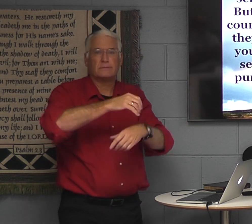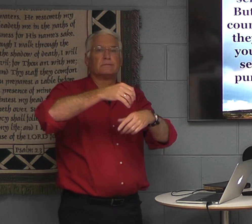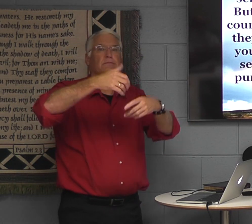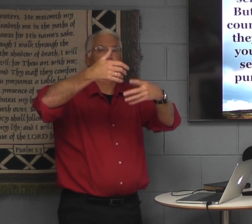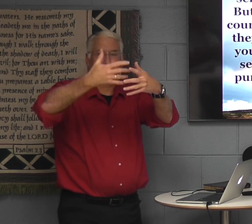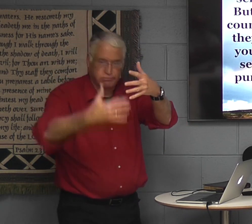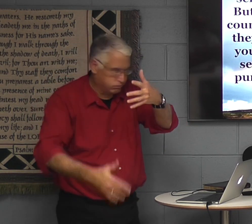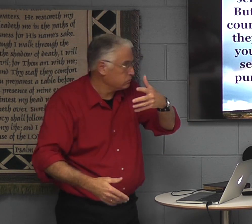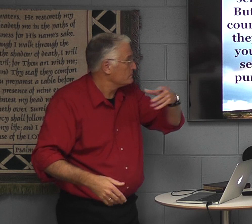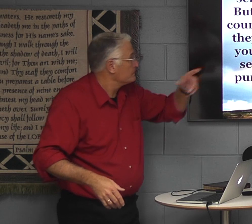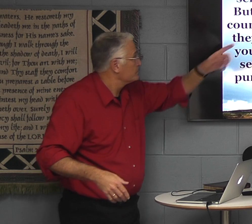this.